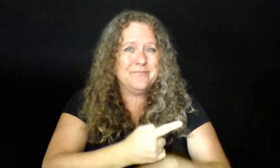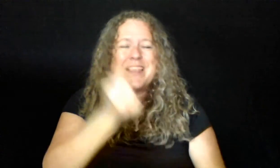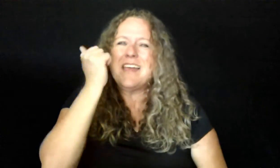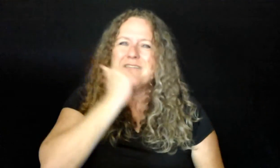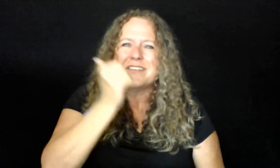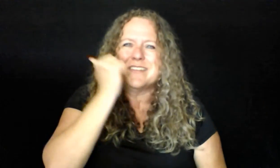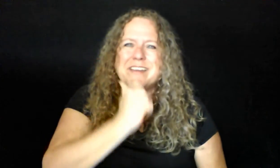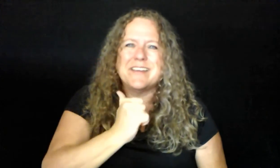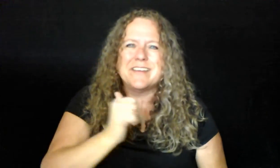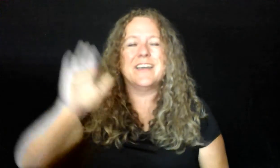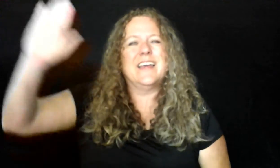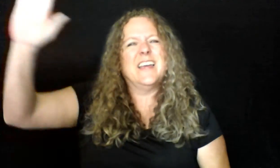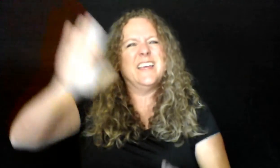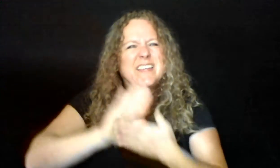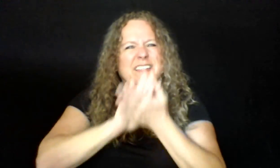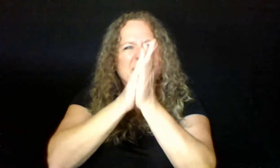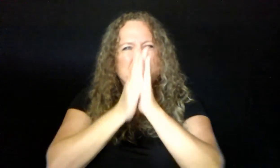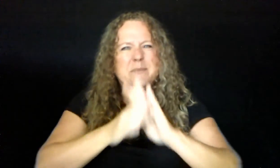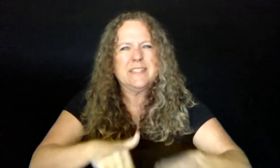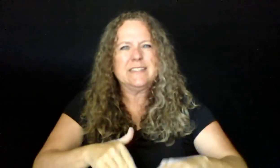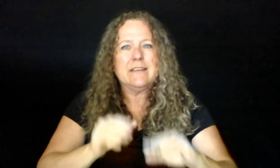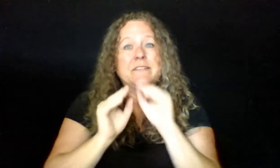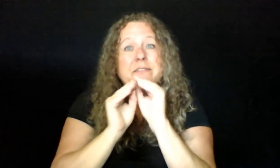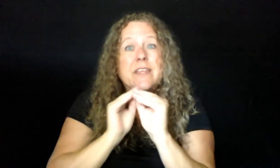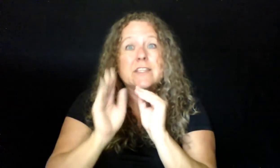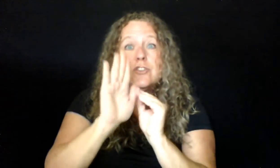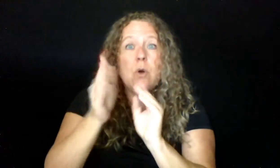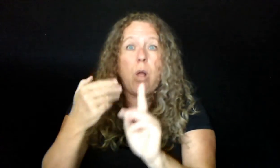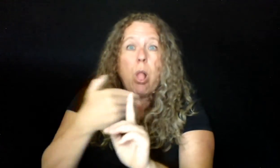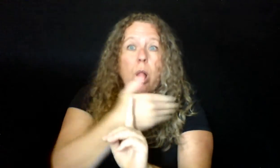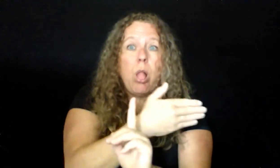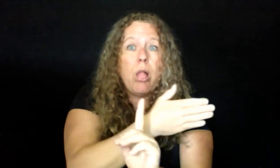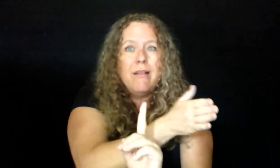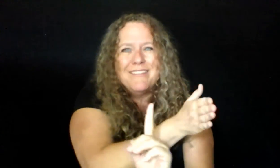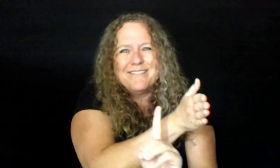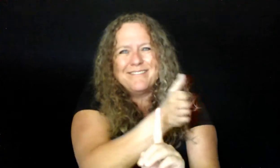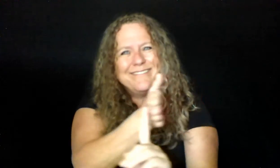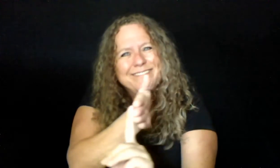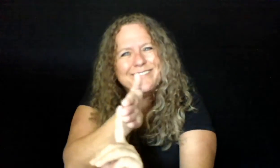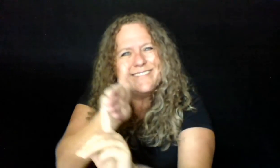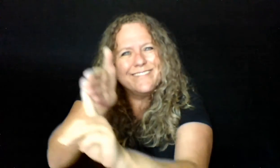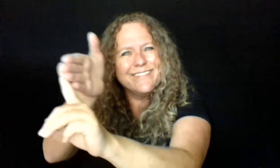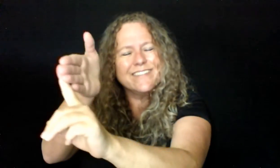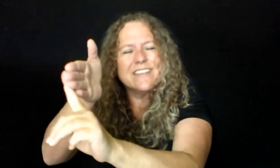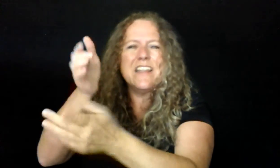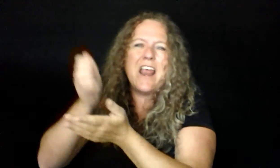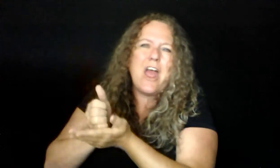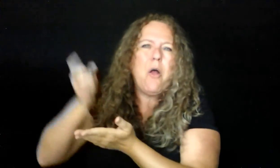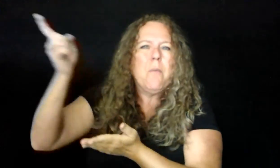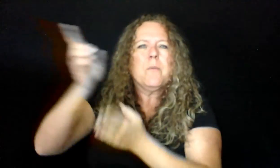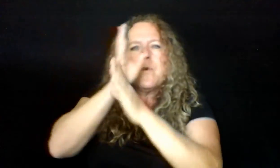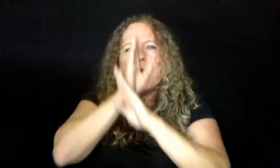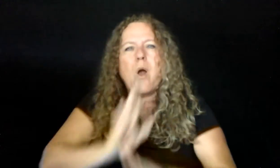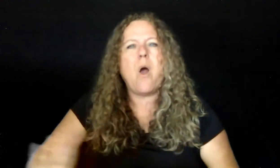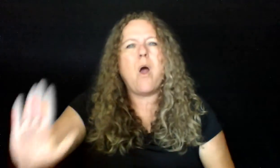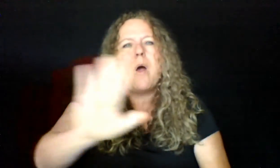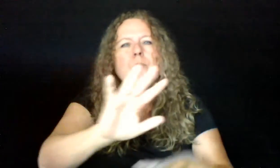peace of Jesus Christ correct your course. May the peace of Jesus Christ calm the storms and allow you to claim the moments.